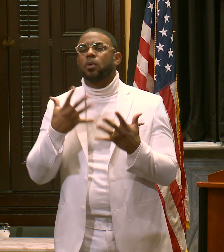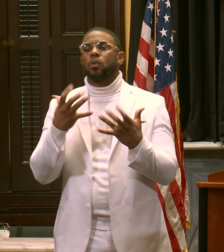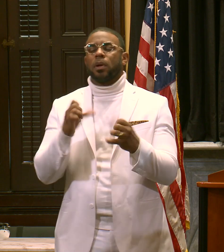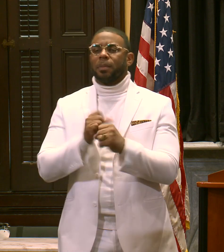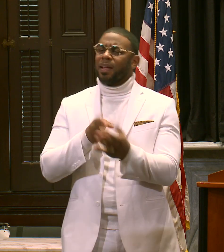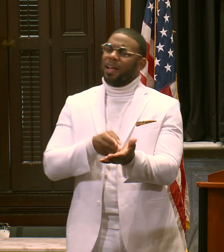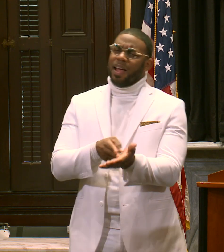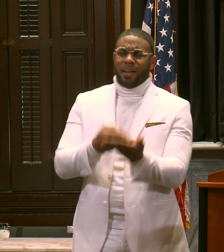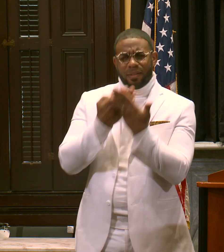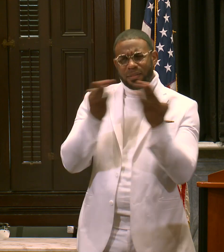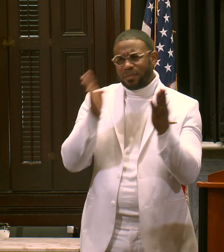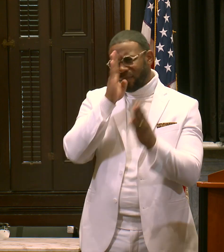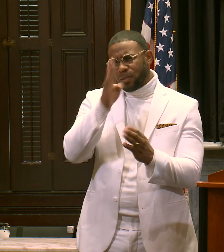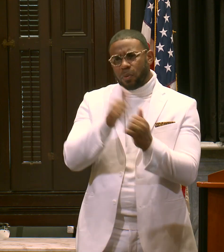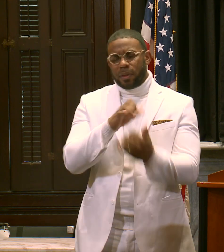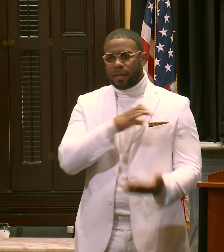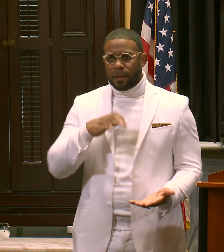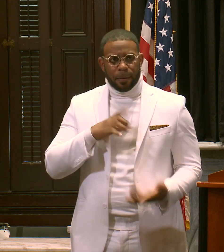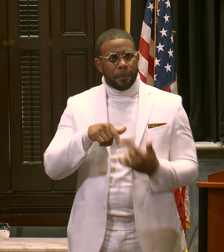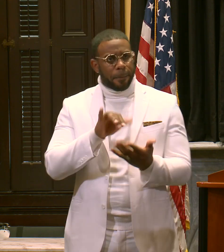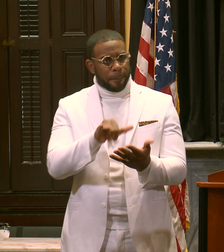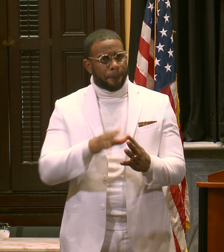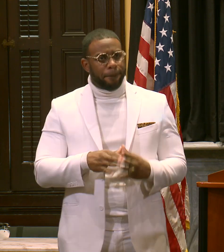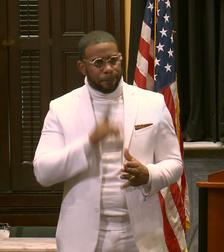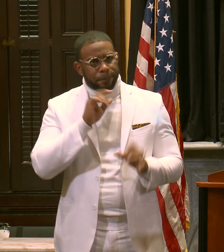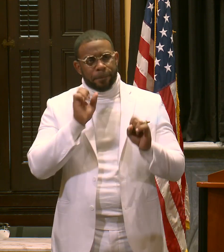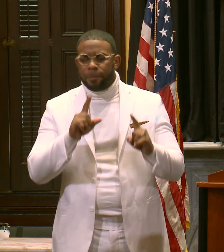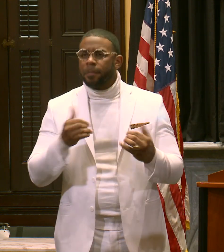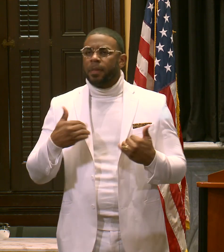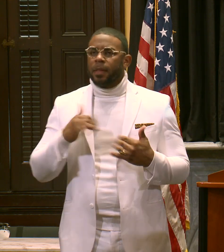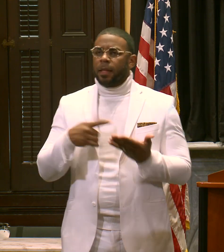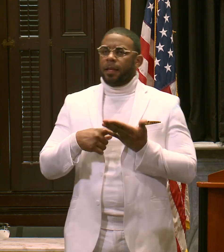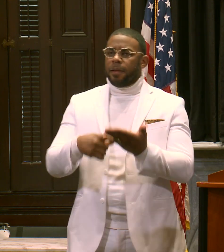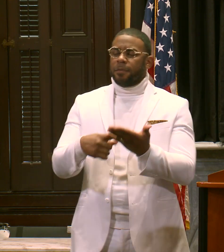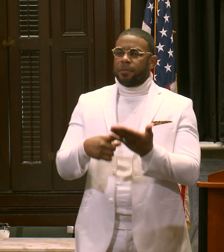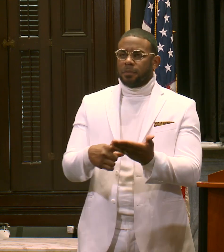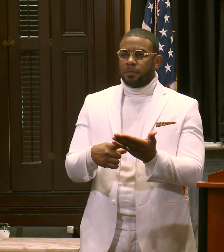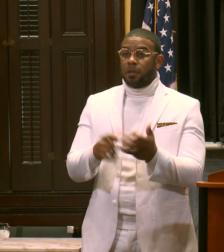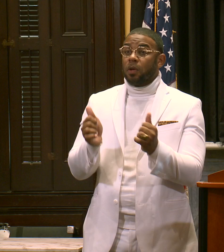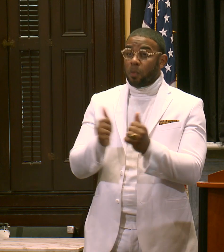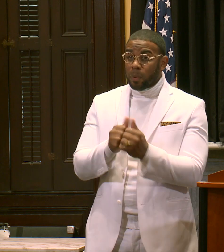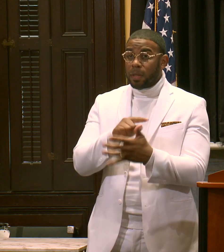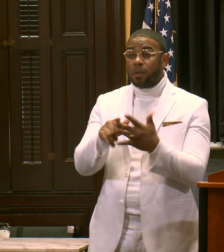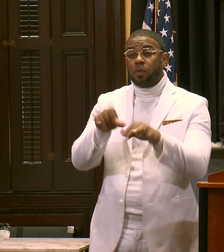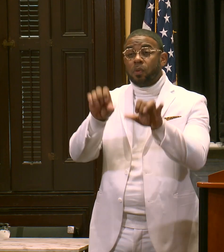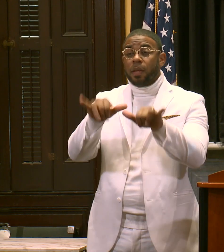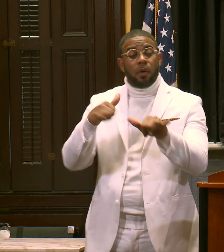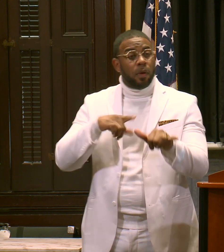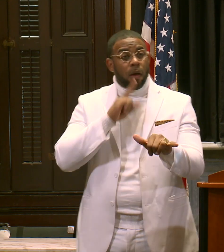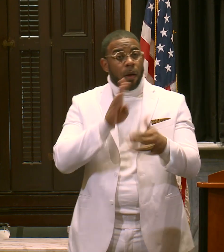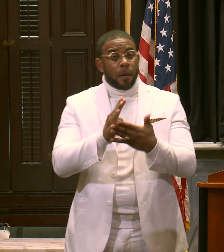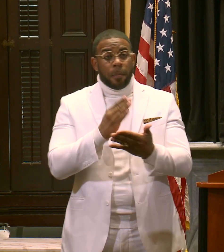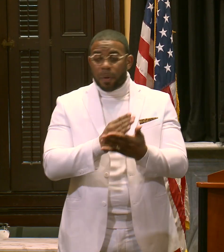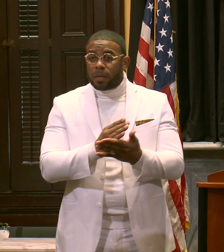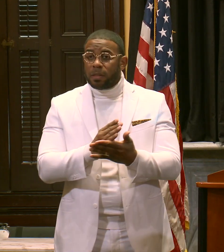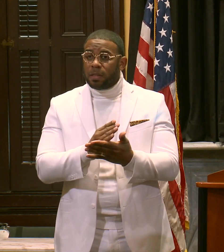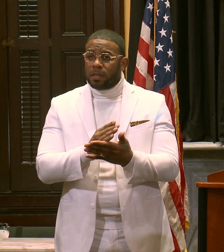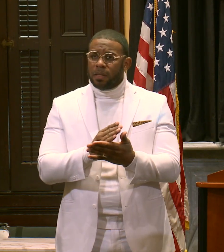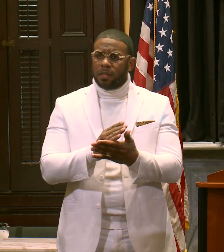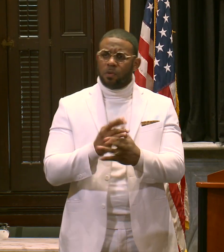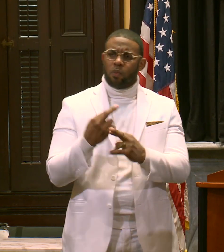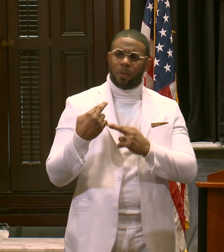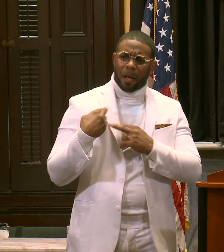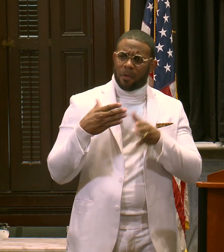want to be honest and open with the council about that and be able to have that conversation with them so that we are budgeting in a